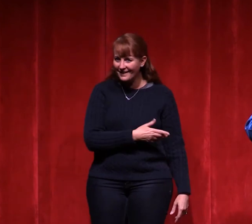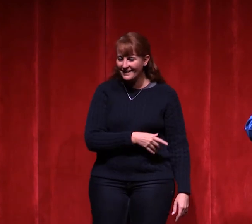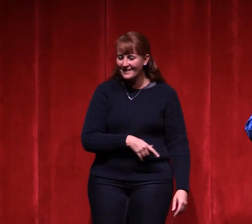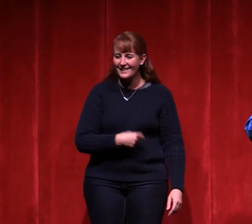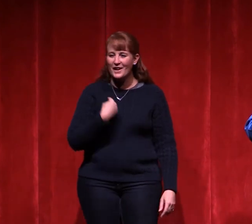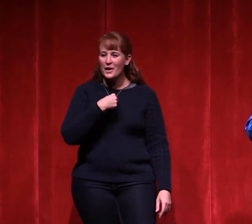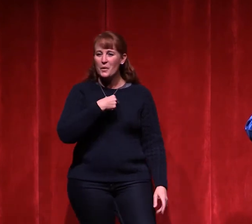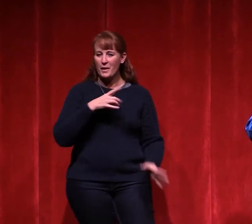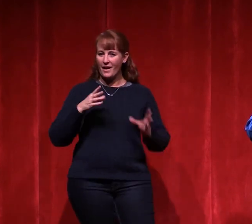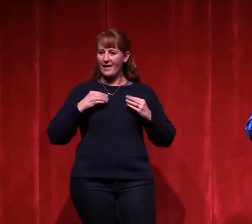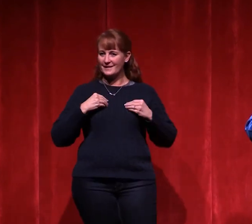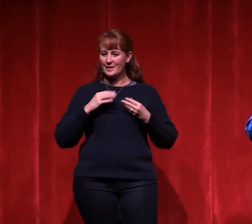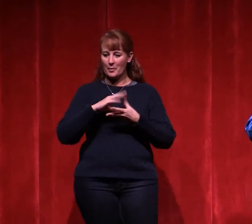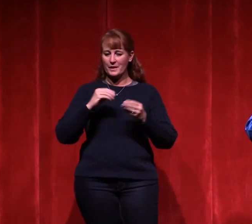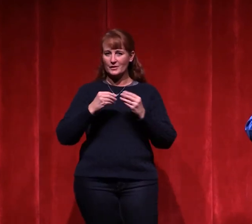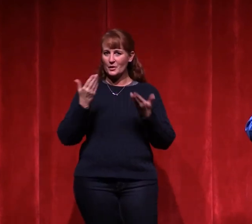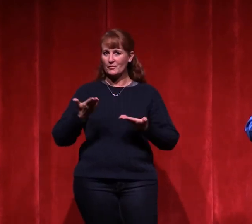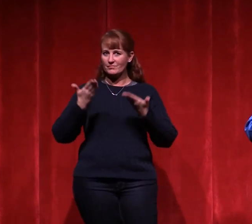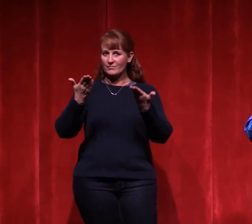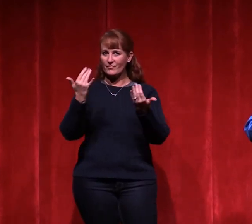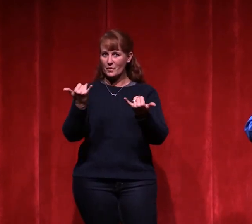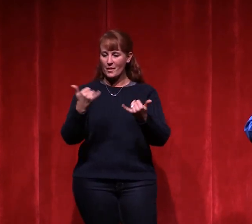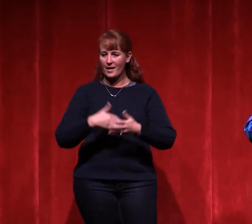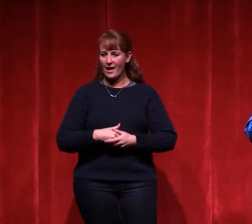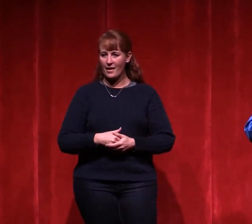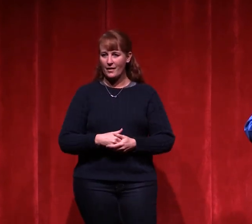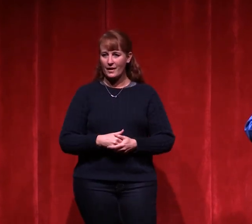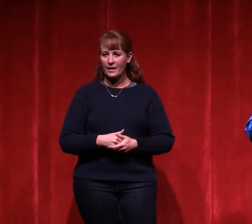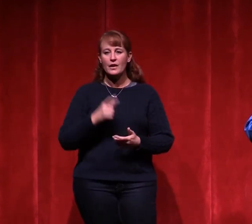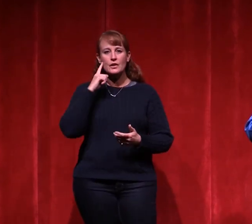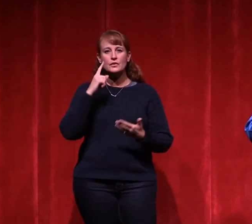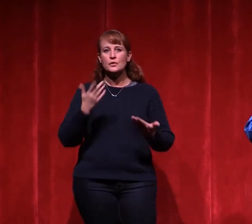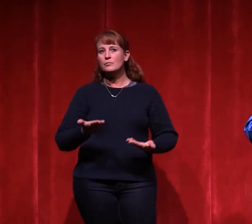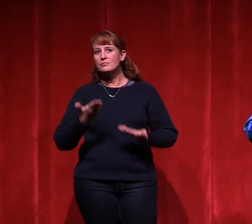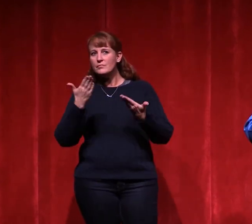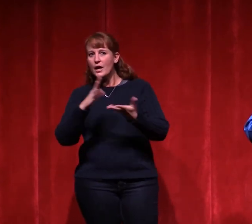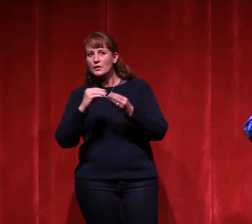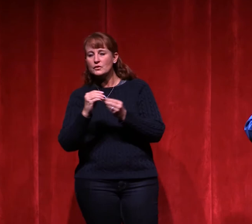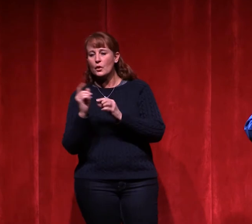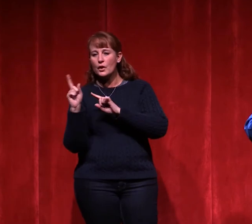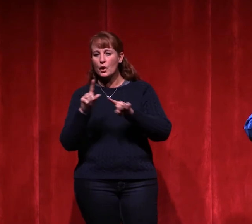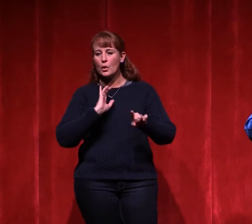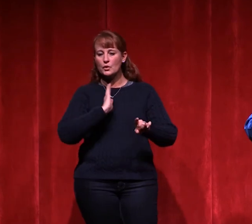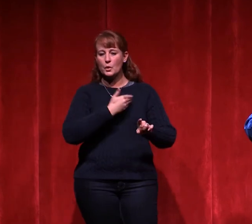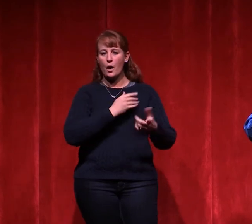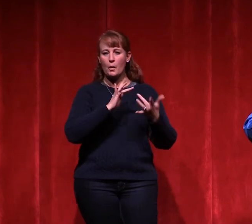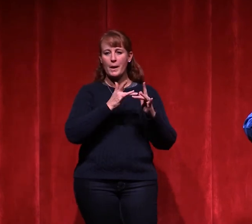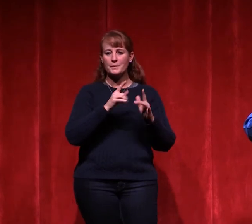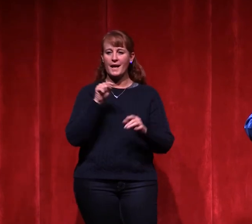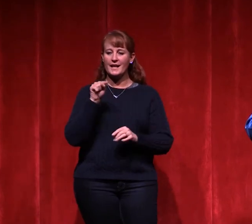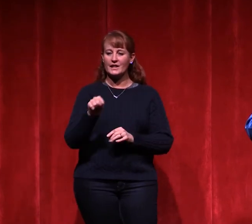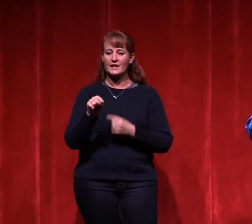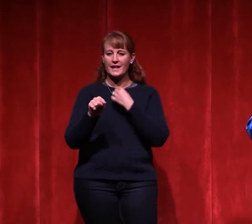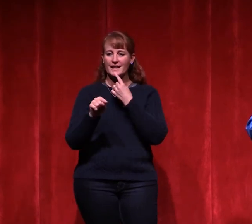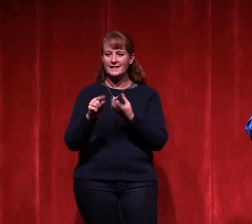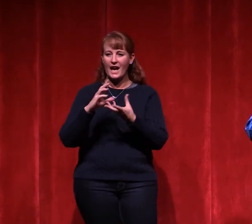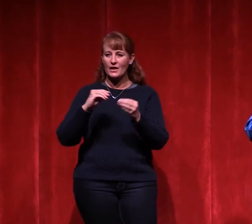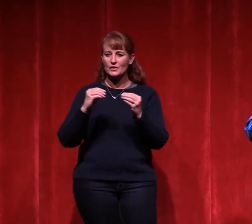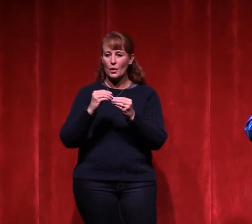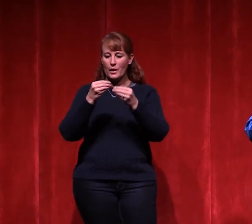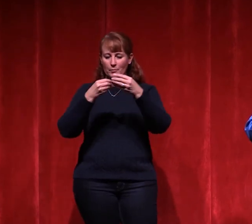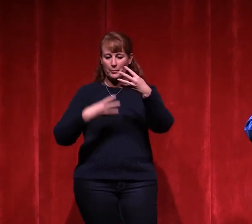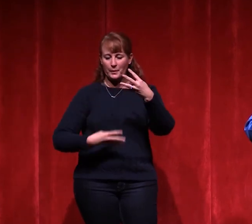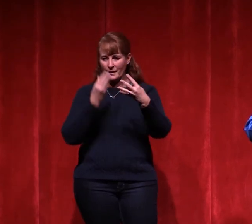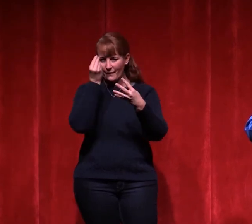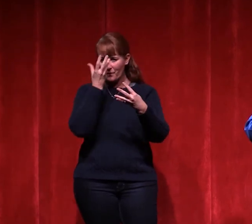We are taking story pitches for that right now. To pitch your story, go to tellussomething.org and click Tell a Story. You'll get all the